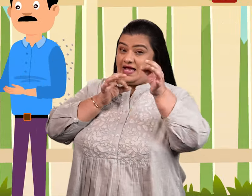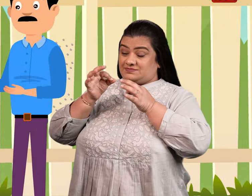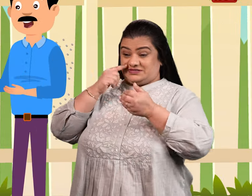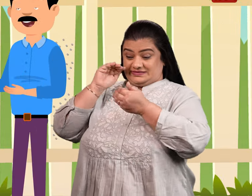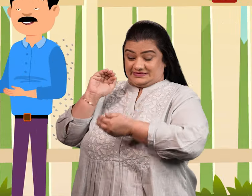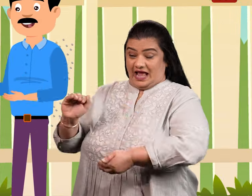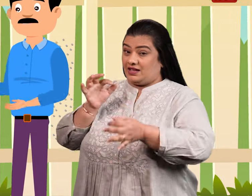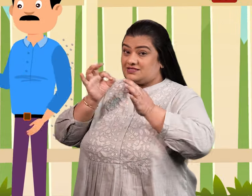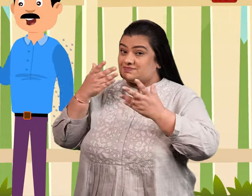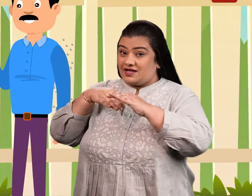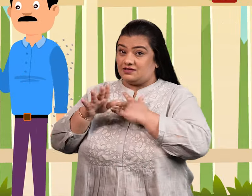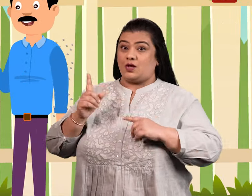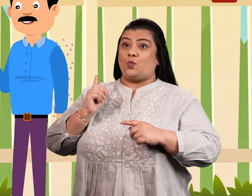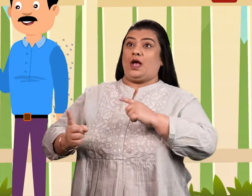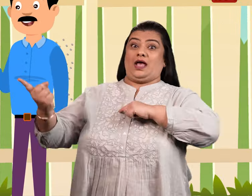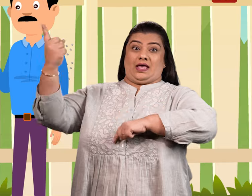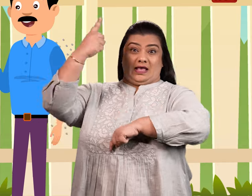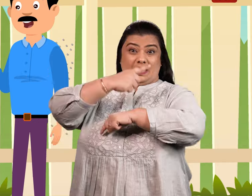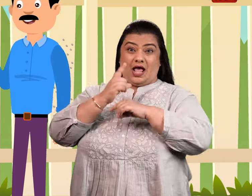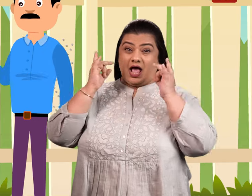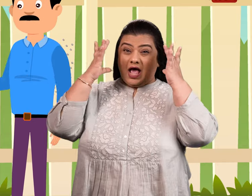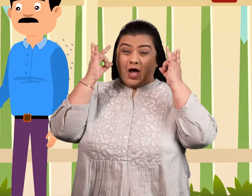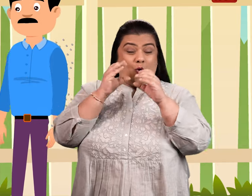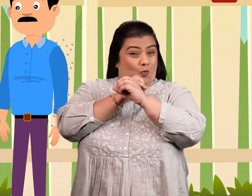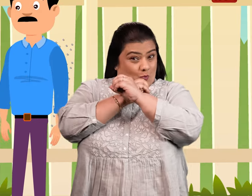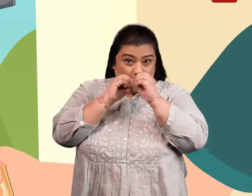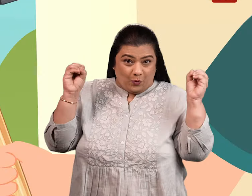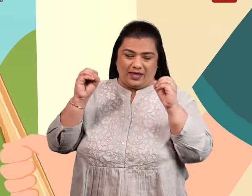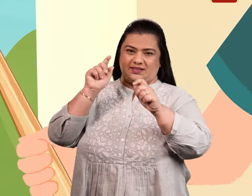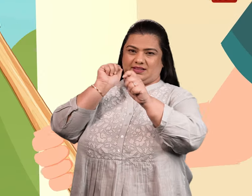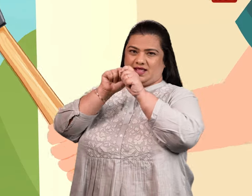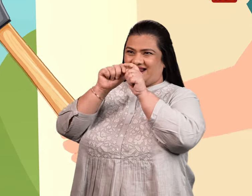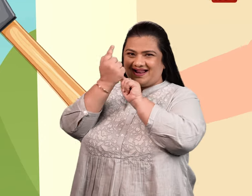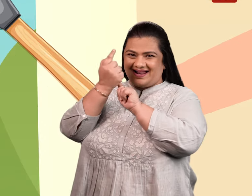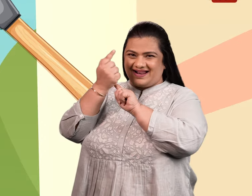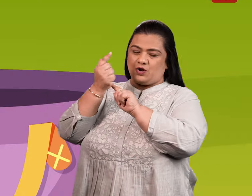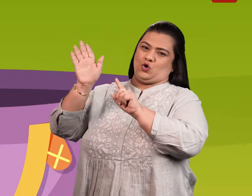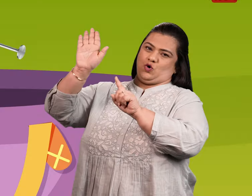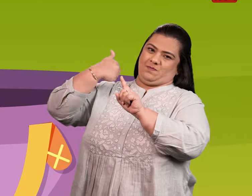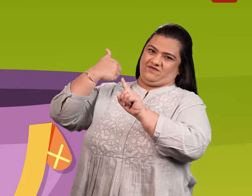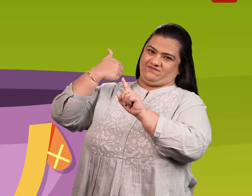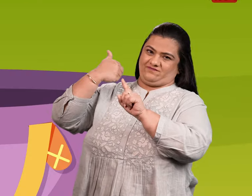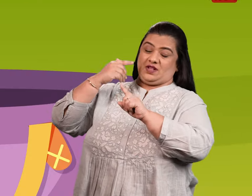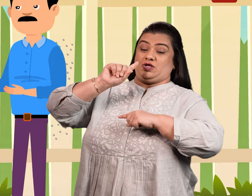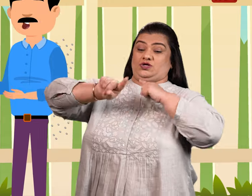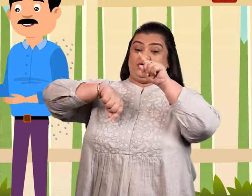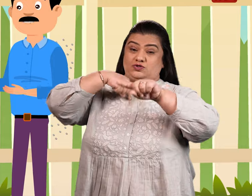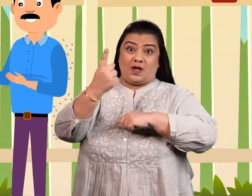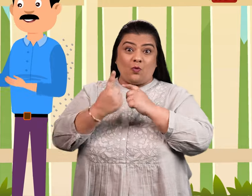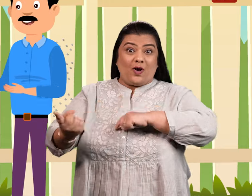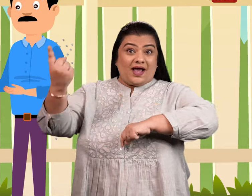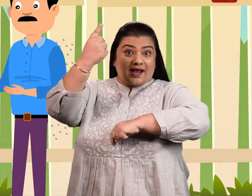He told the boy that if he goes one day without getting angry, he can remove one nail from the